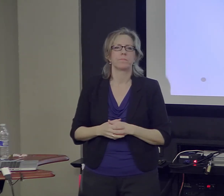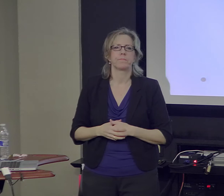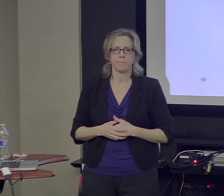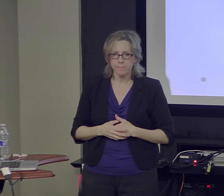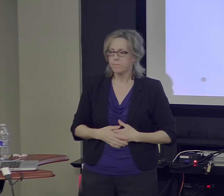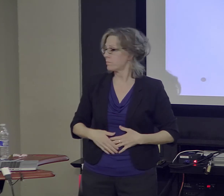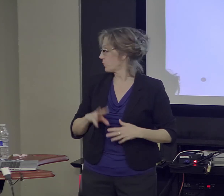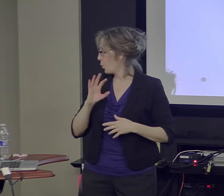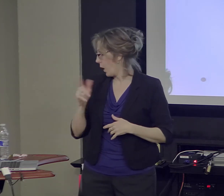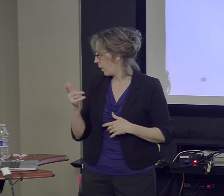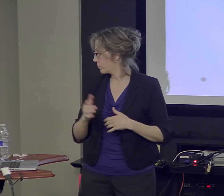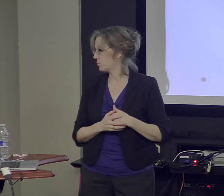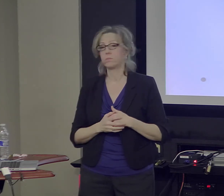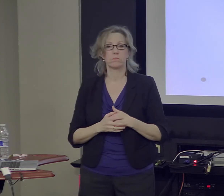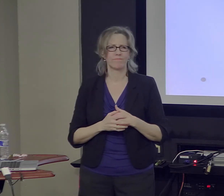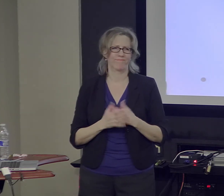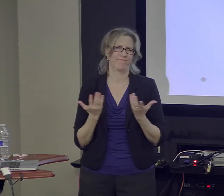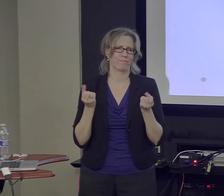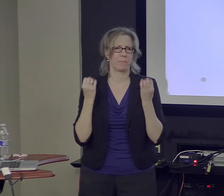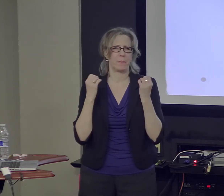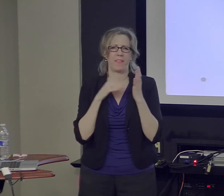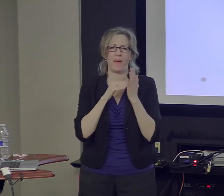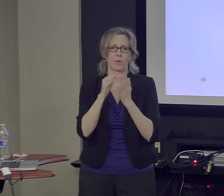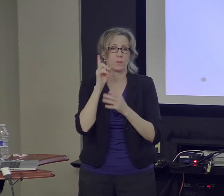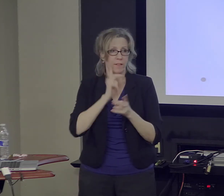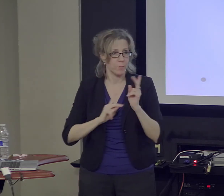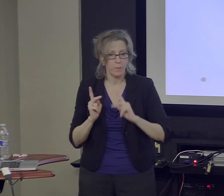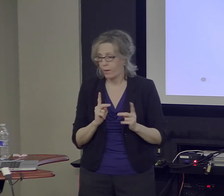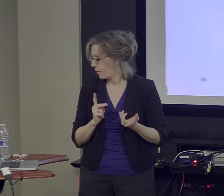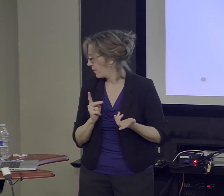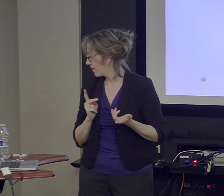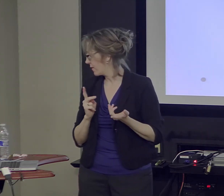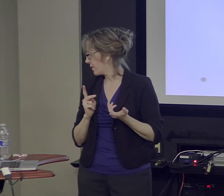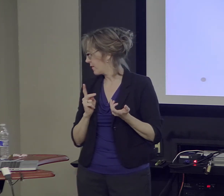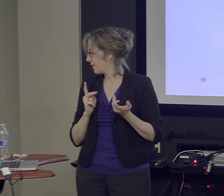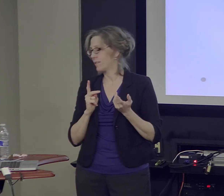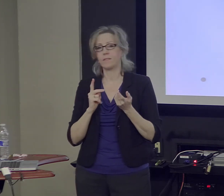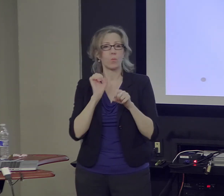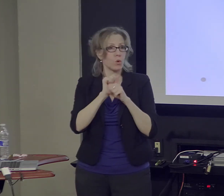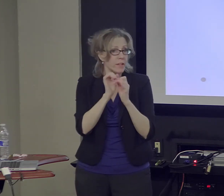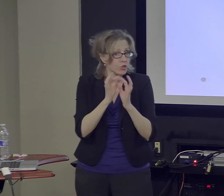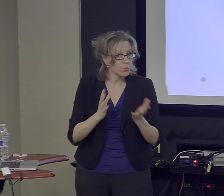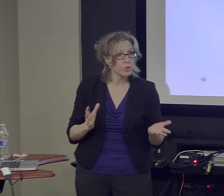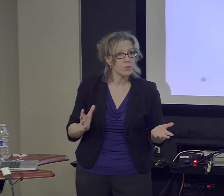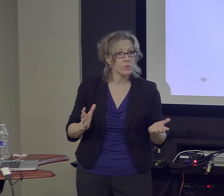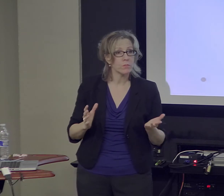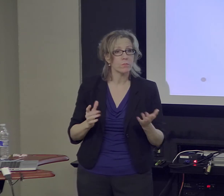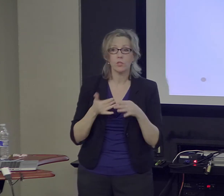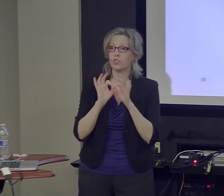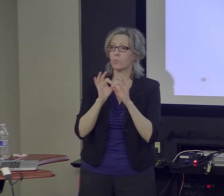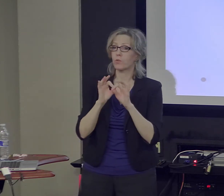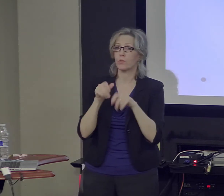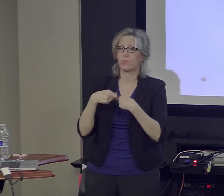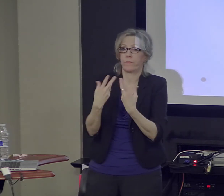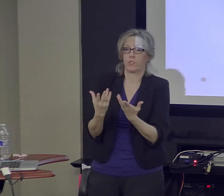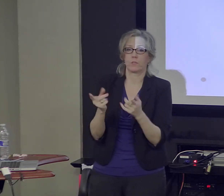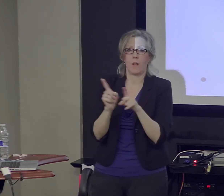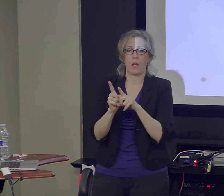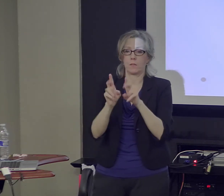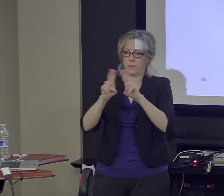So it's in and of itself becoming much more visible in the field. Thousands of deaf people and non-deaf people